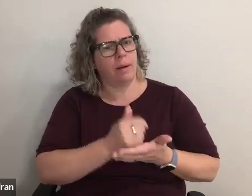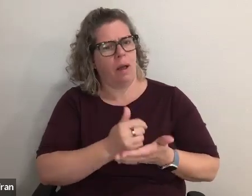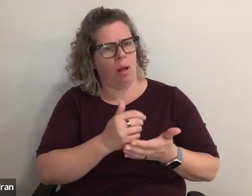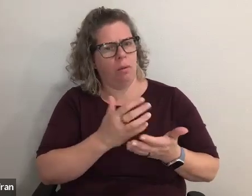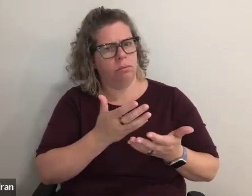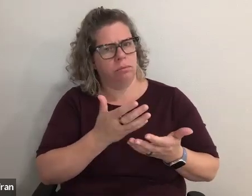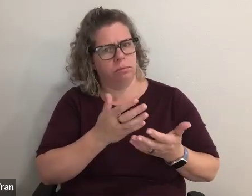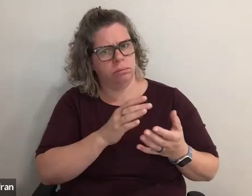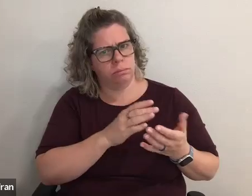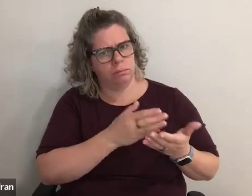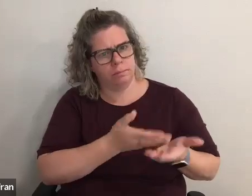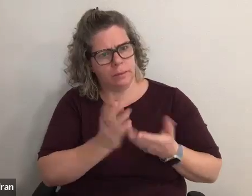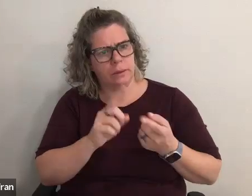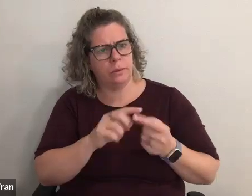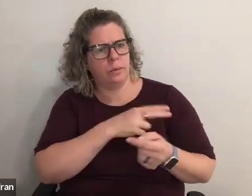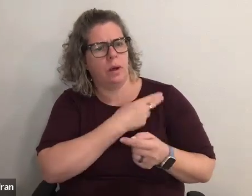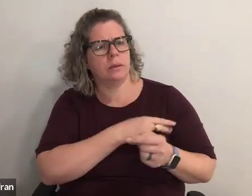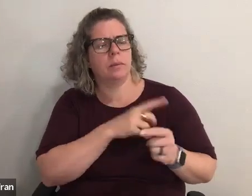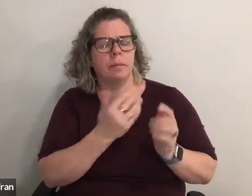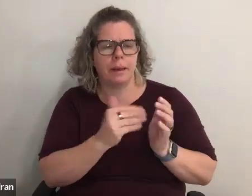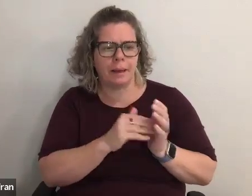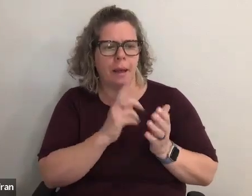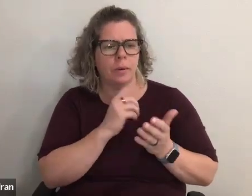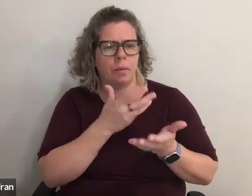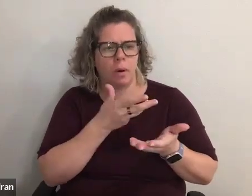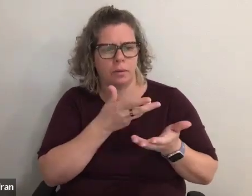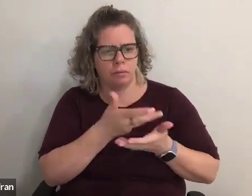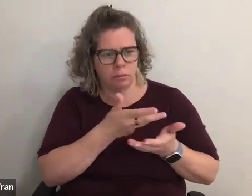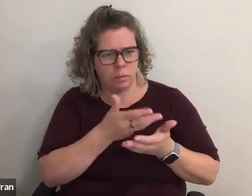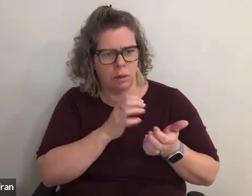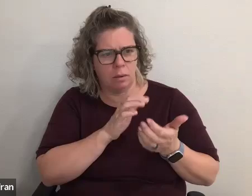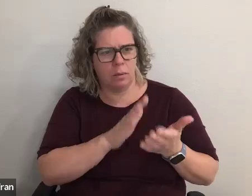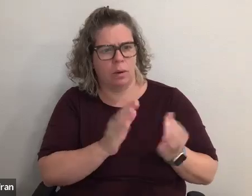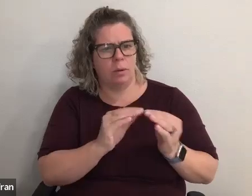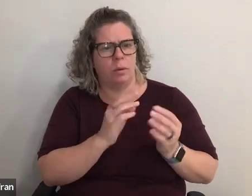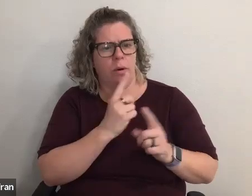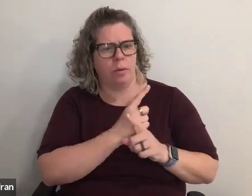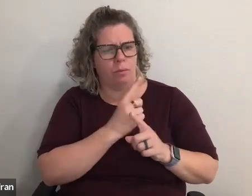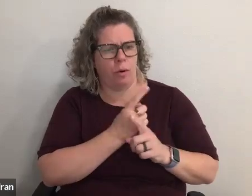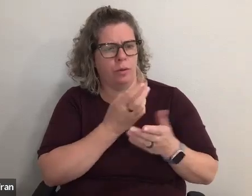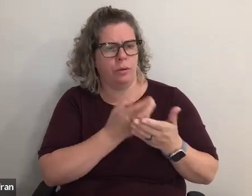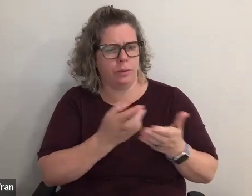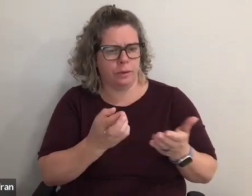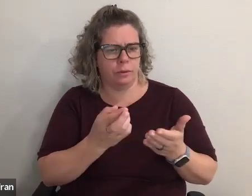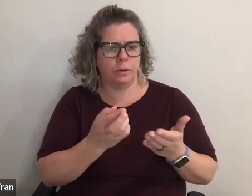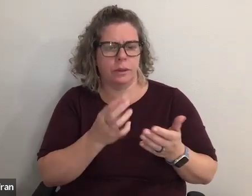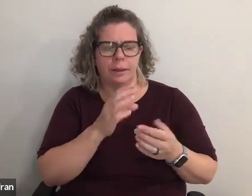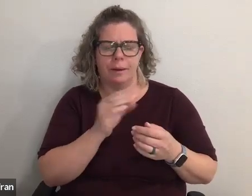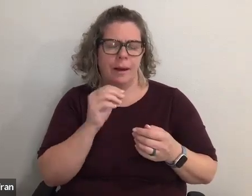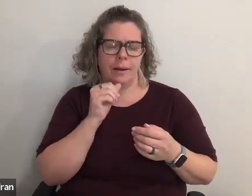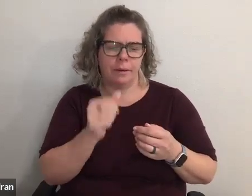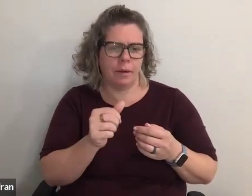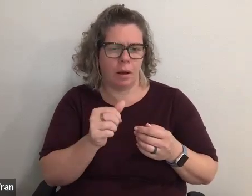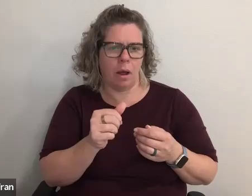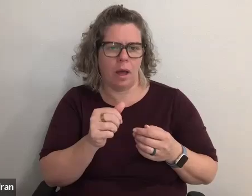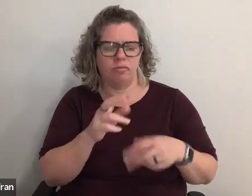this from a least restrictive possible scenario and approach. So we're finding the right resources, but not